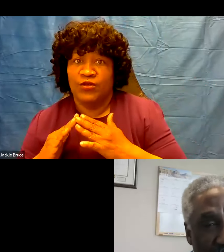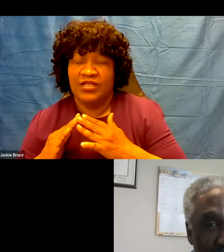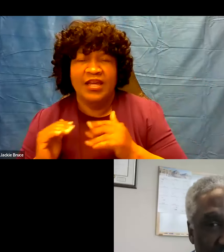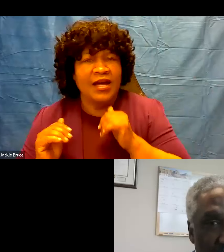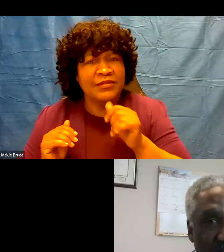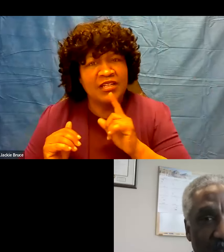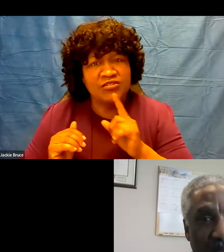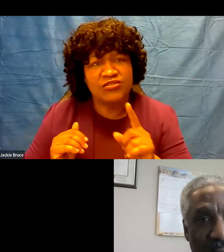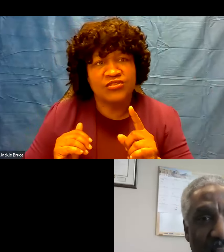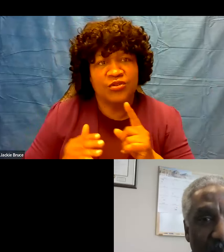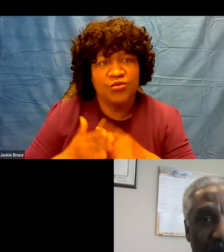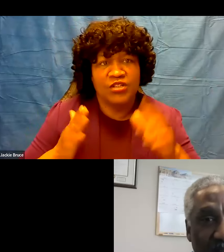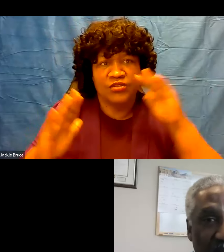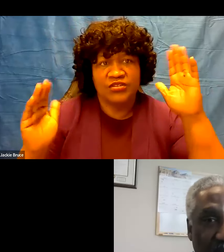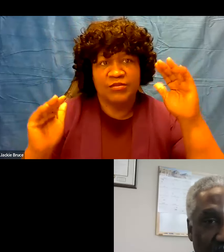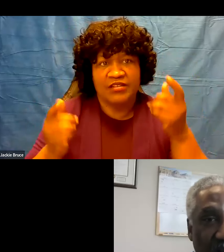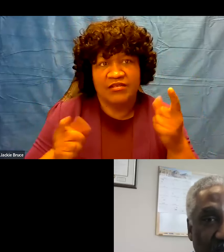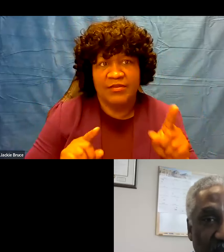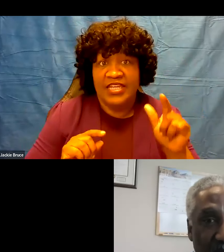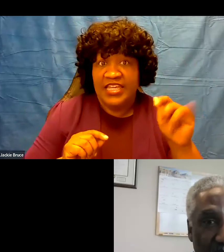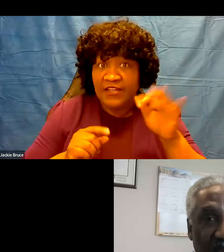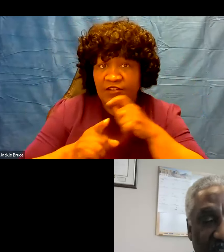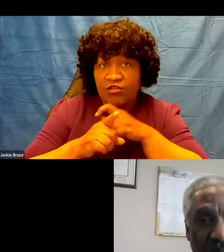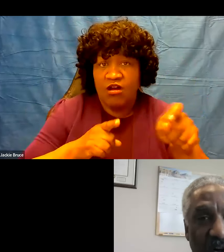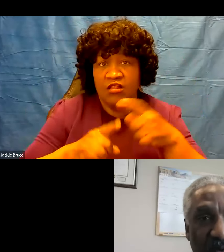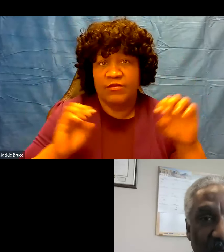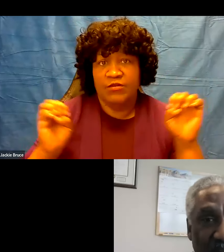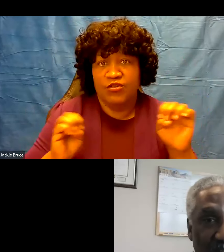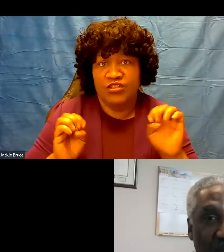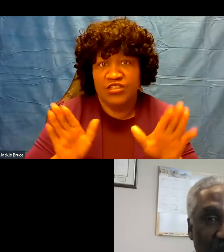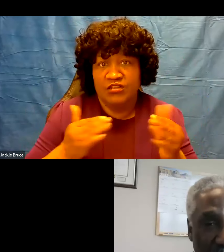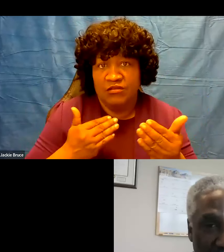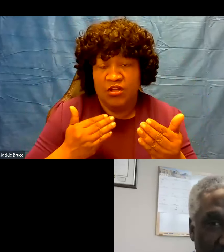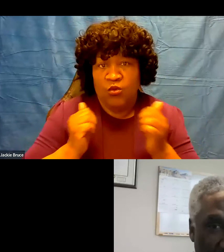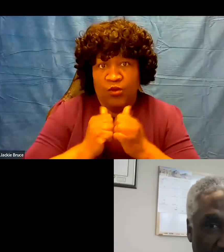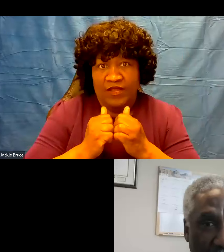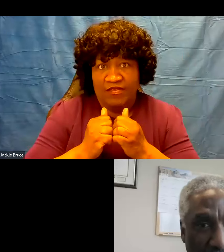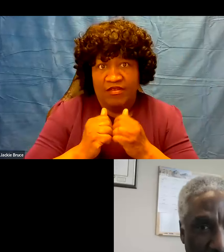really to expect to happen if you're calling from the emergency department with a youth.